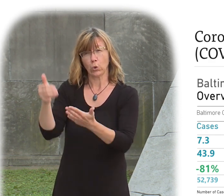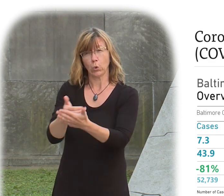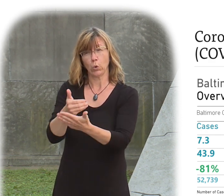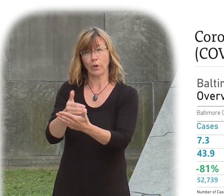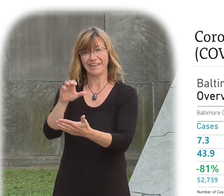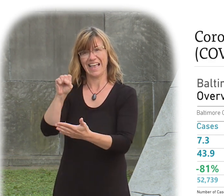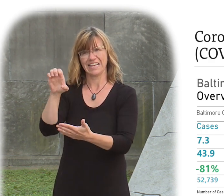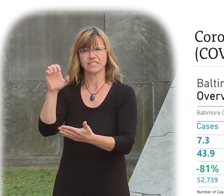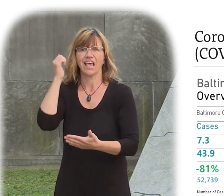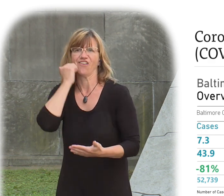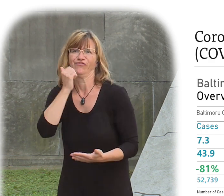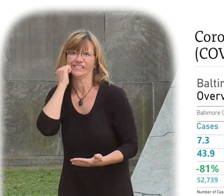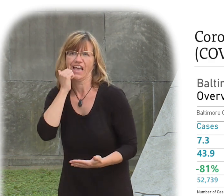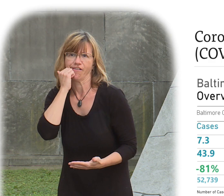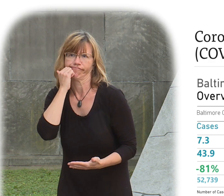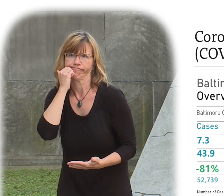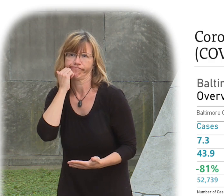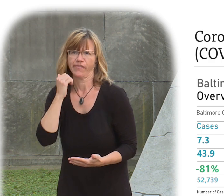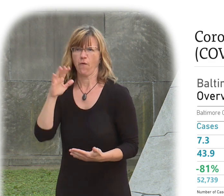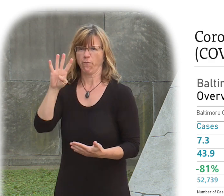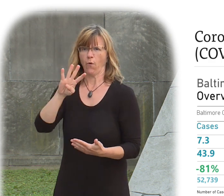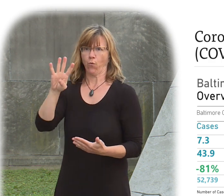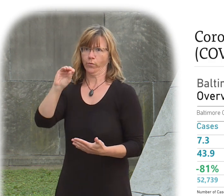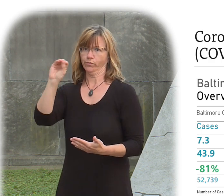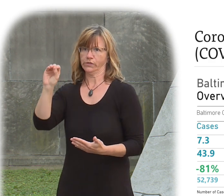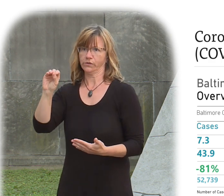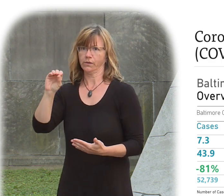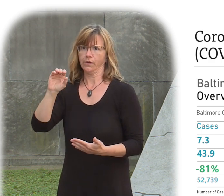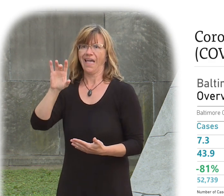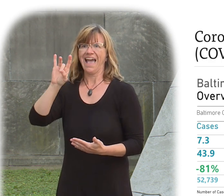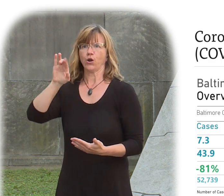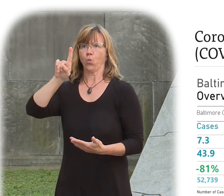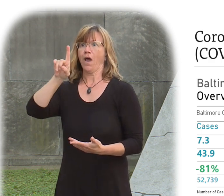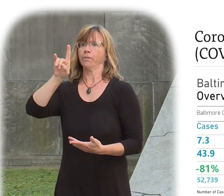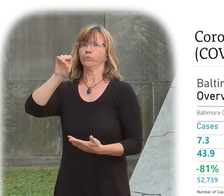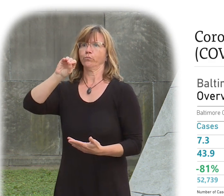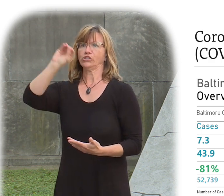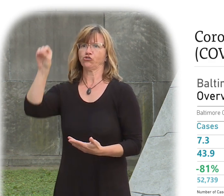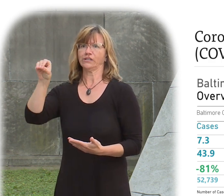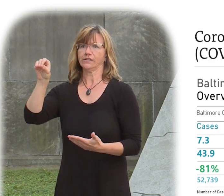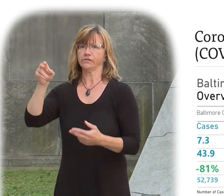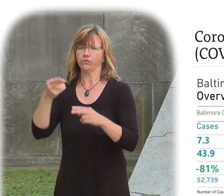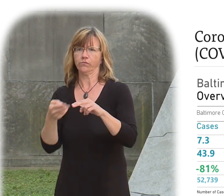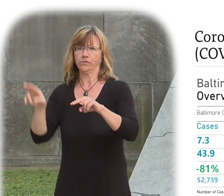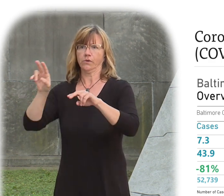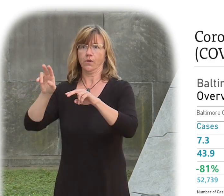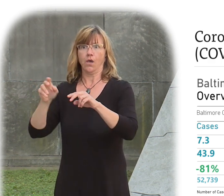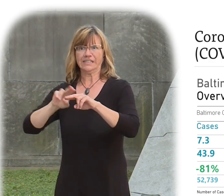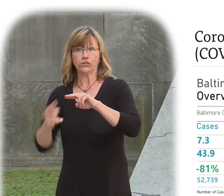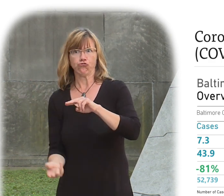day, a decrease of 81% from 4 weeks ago. To date, there have been a total of